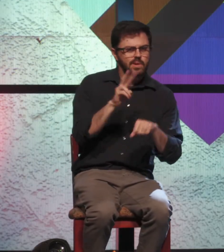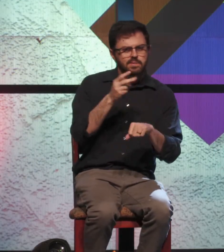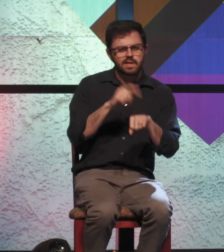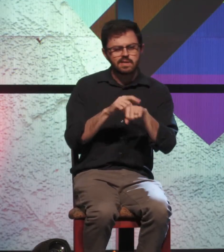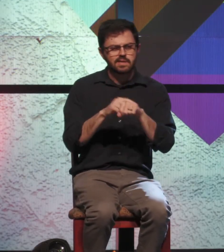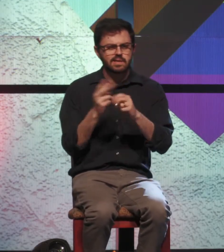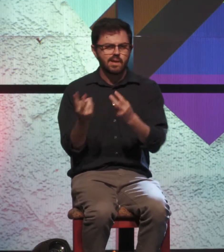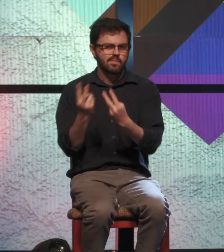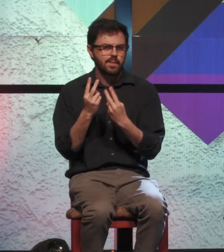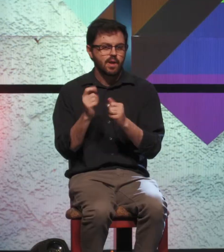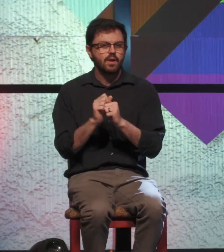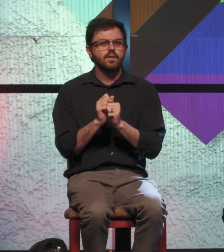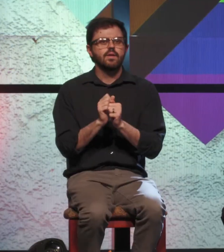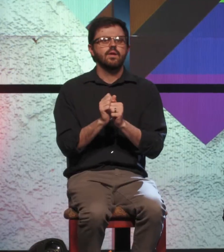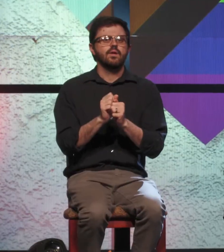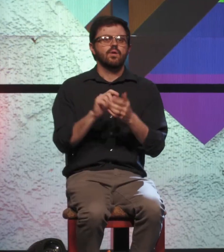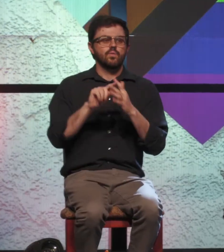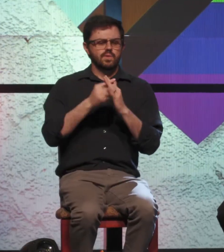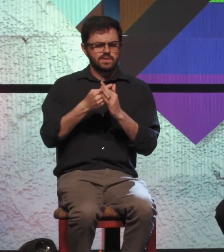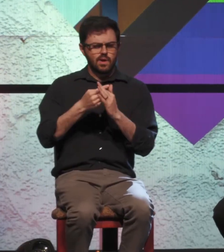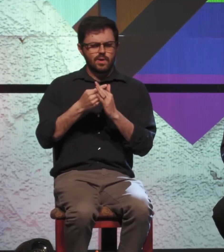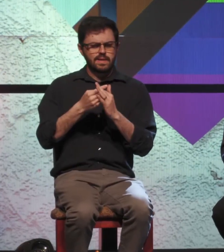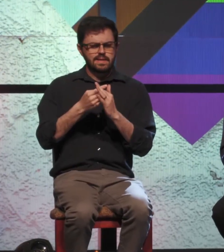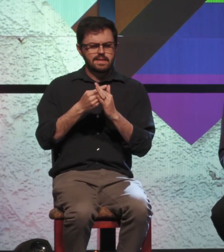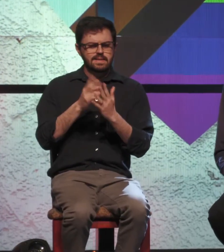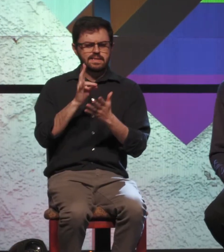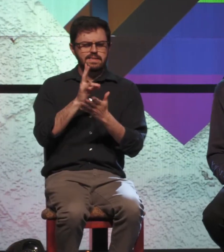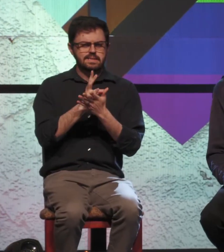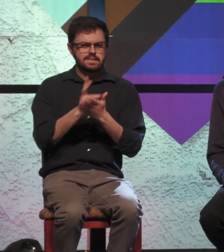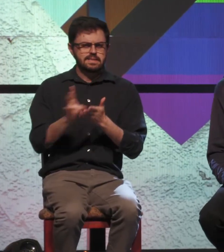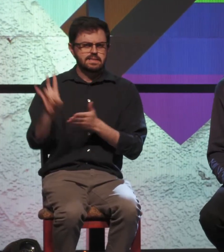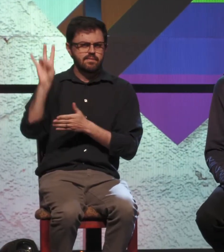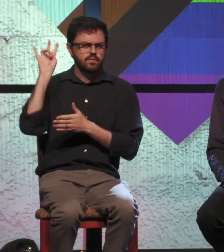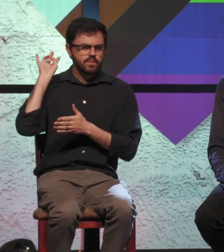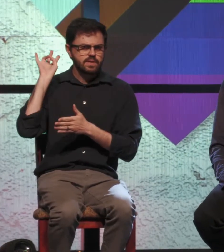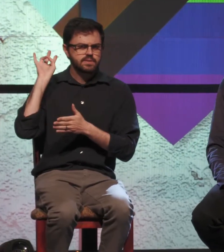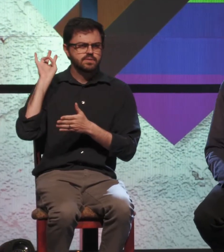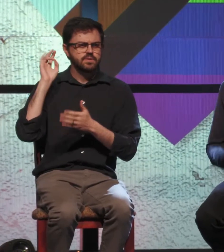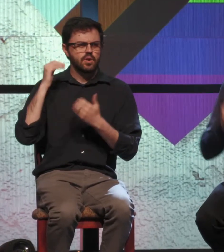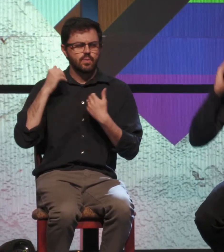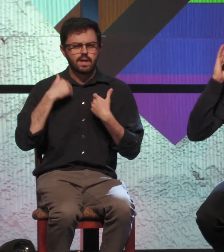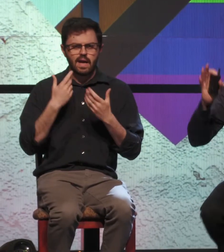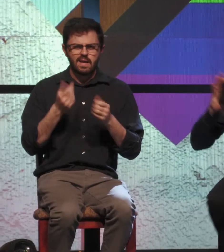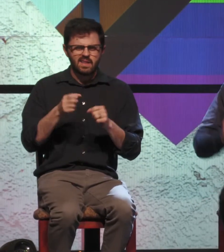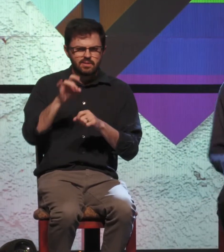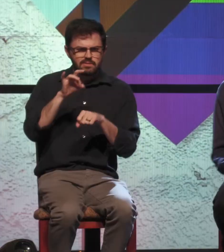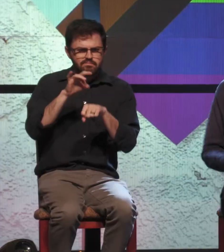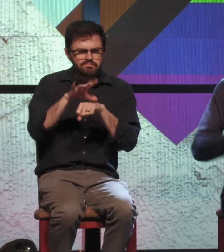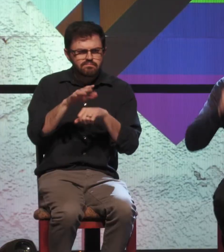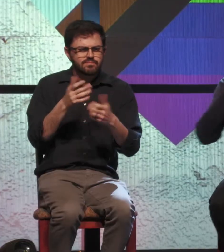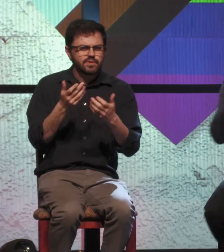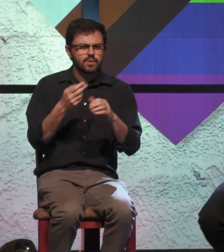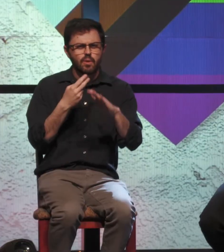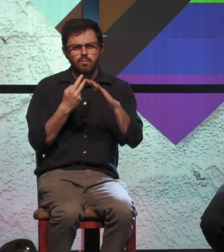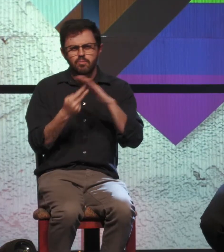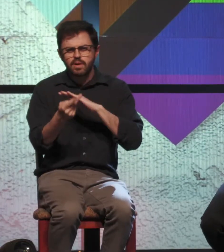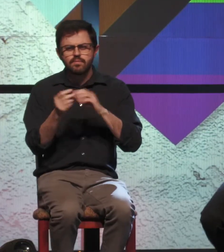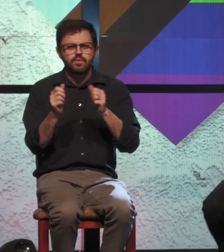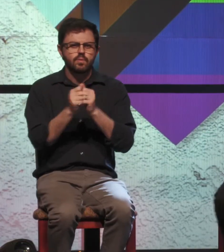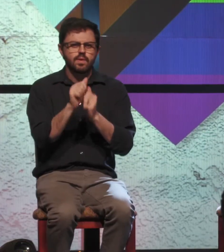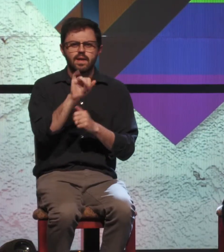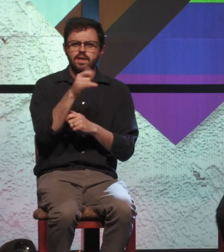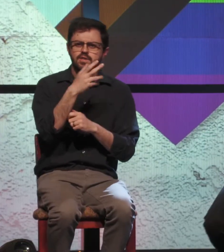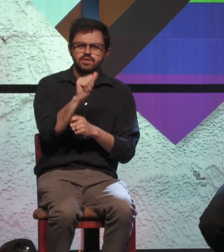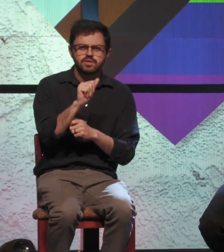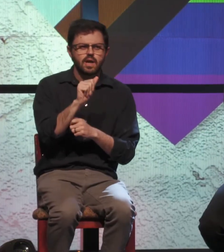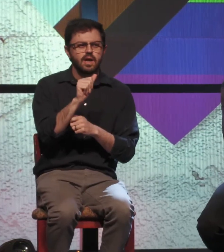started this series 7 weeks ago actually, with a little prelude with Aisha, who did a great, wonderful job talking about this